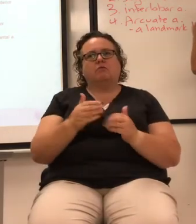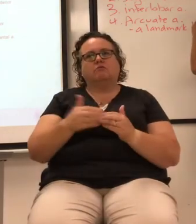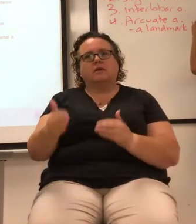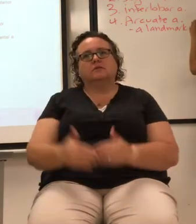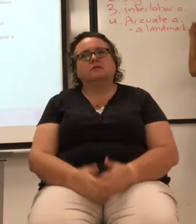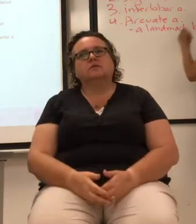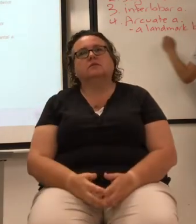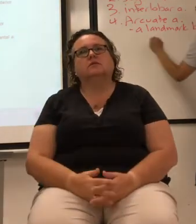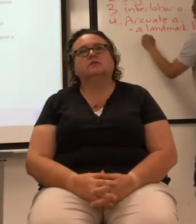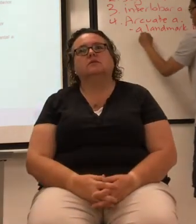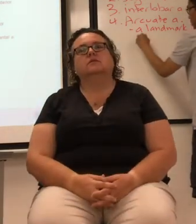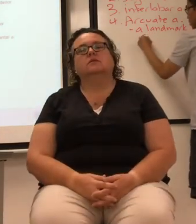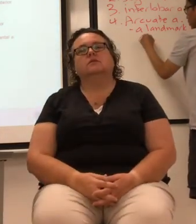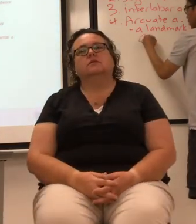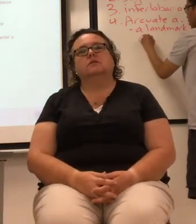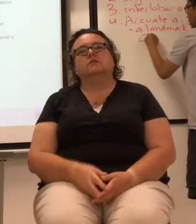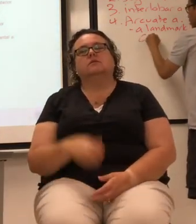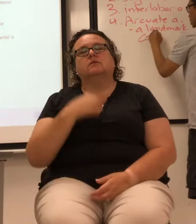cortex, medulla.